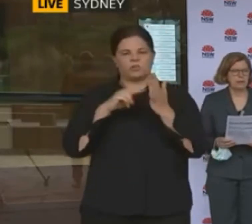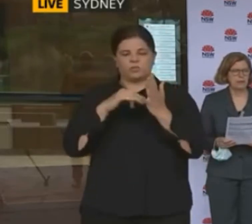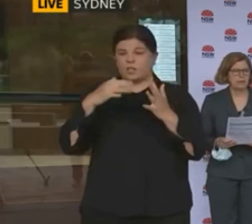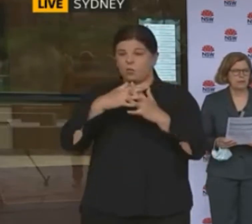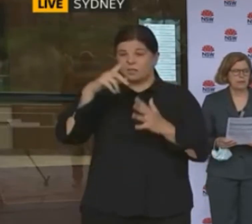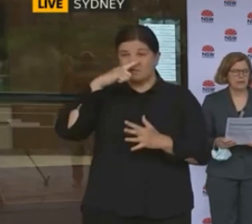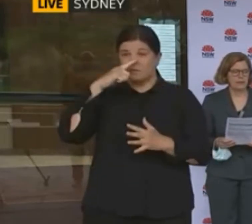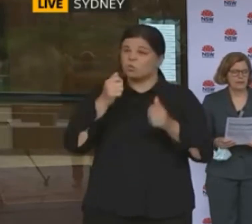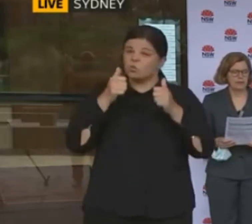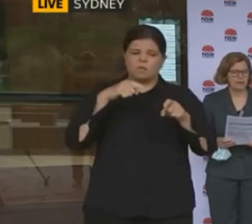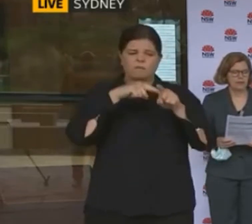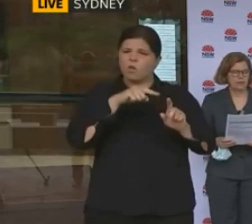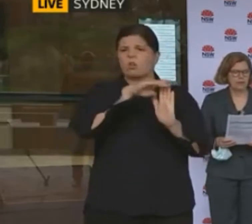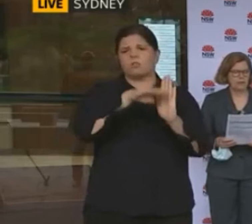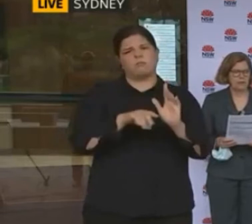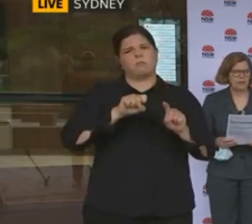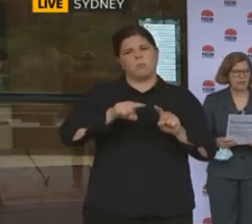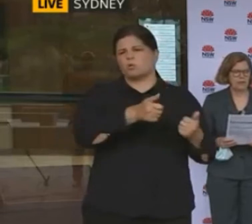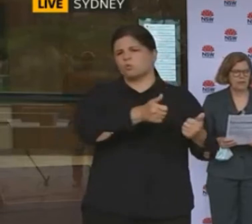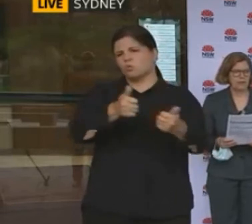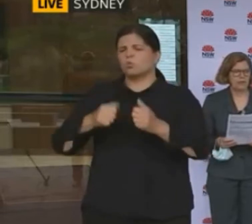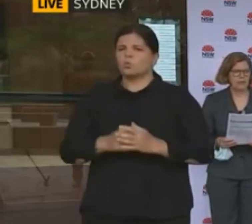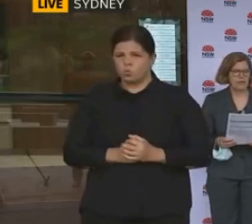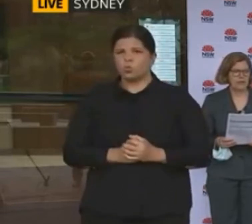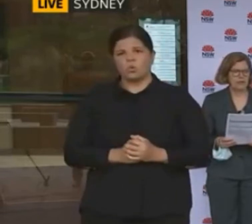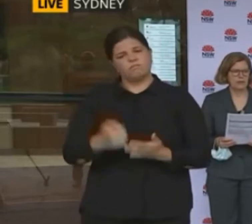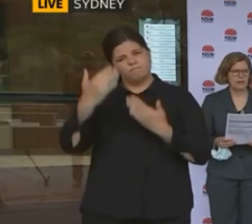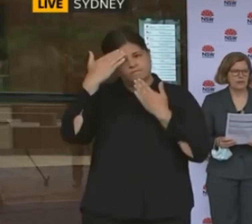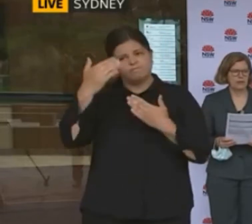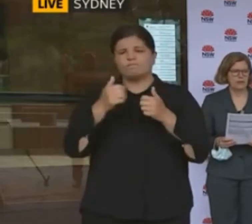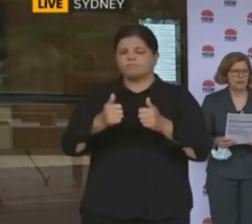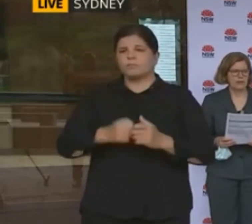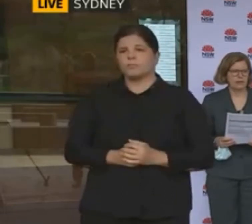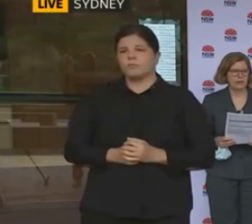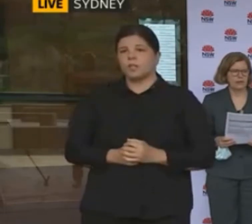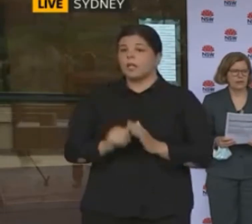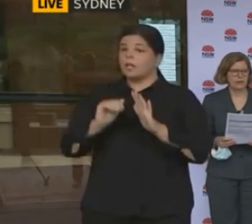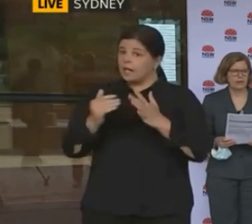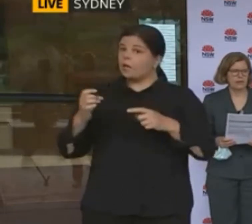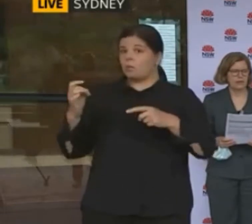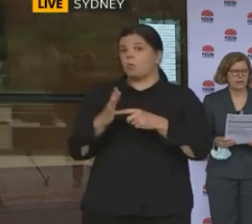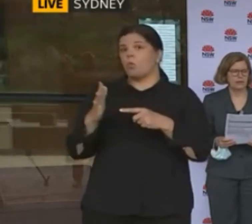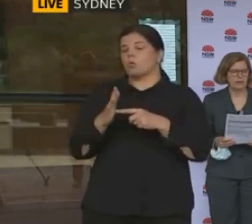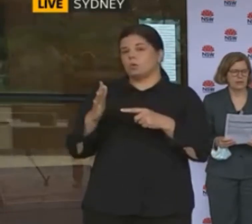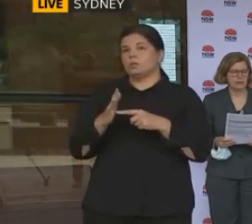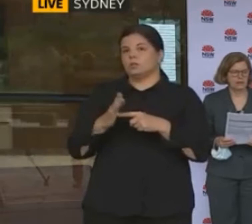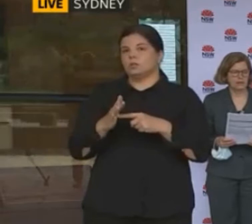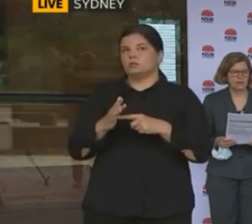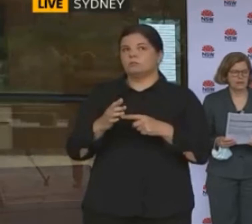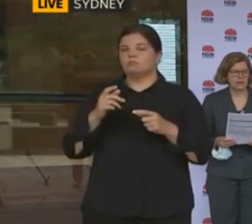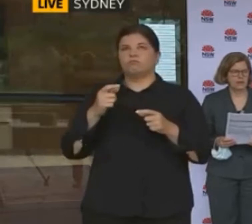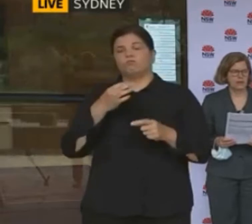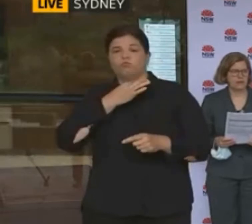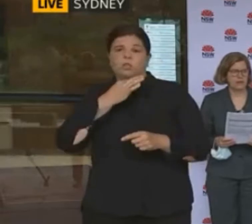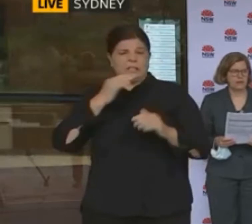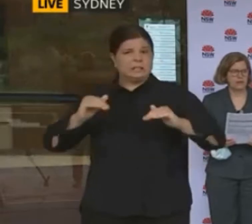have responded in such a positive way to what we've been asking people to do. We are still at a very critical phase of the response. So every day that